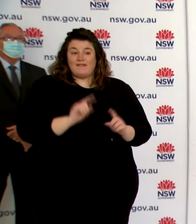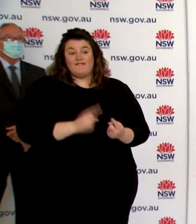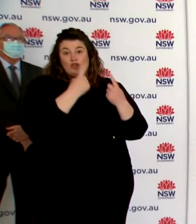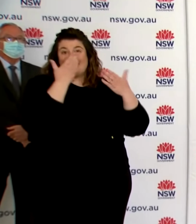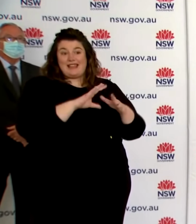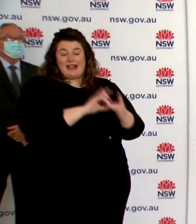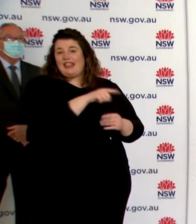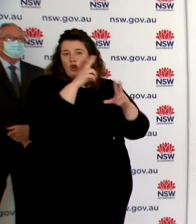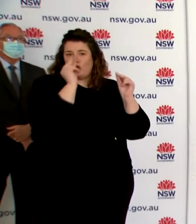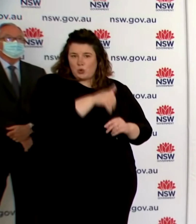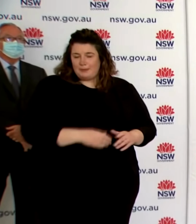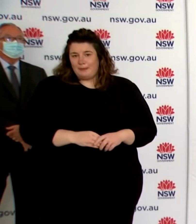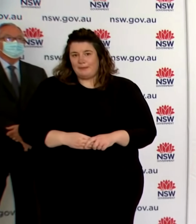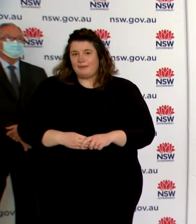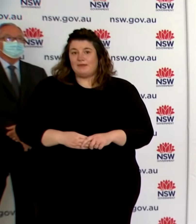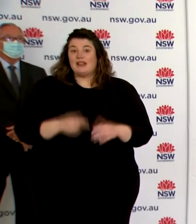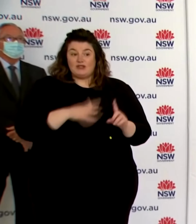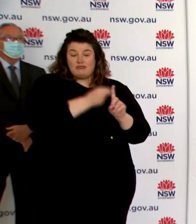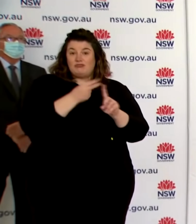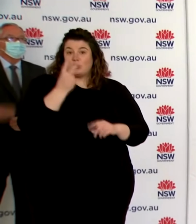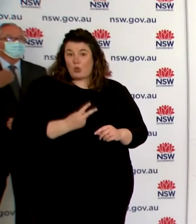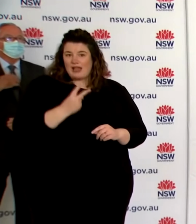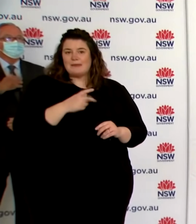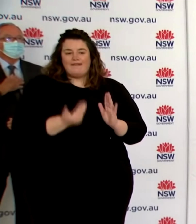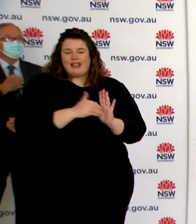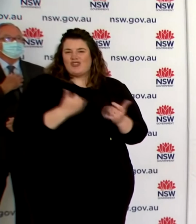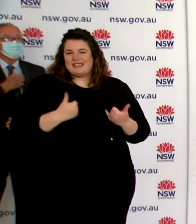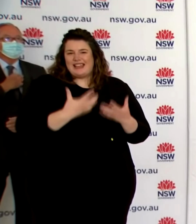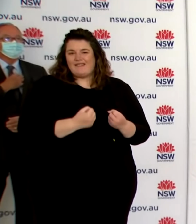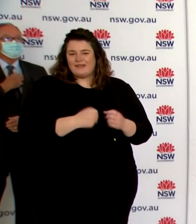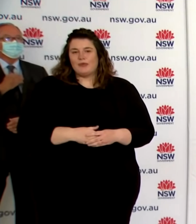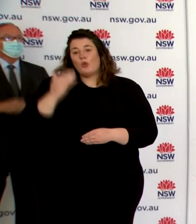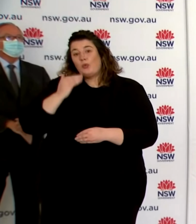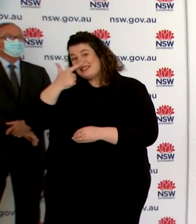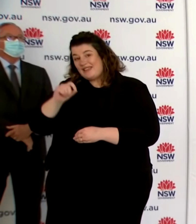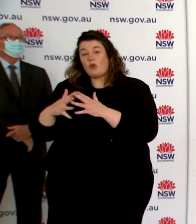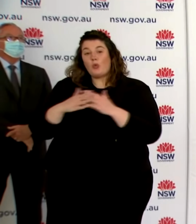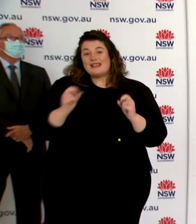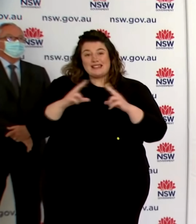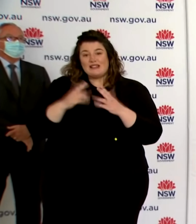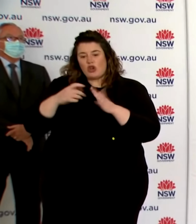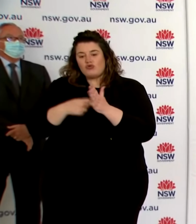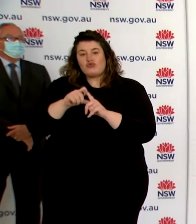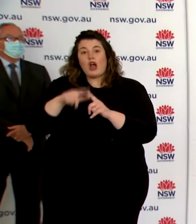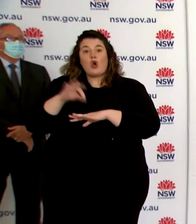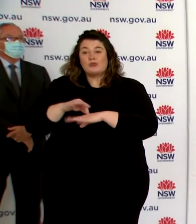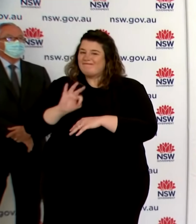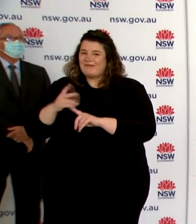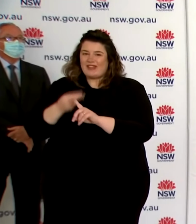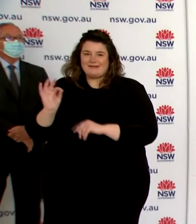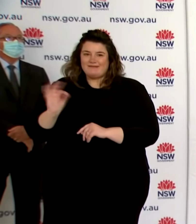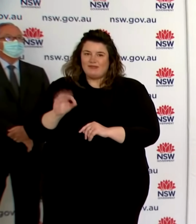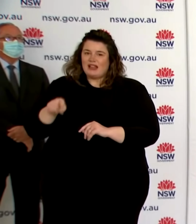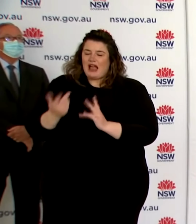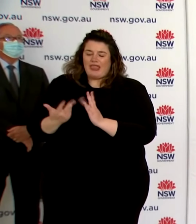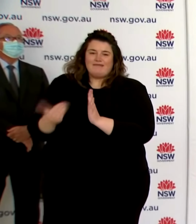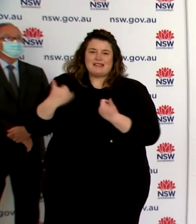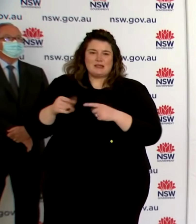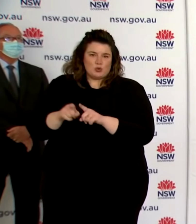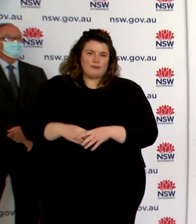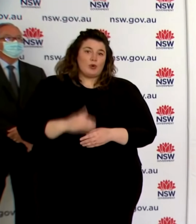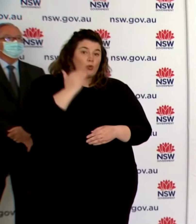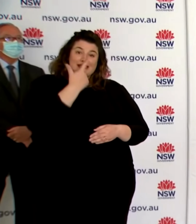first death associated with this outbreak. He had received 2 doses of the COVID vaccine but had serious underlying health conditions. There was a woman in her 70s from Western Sydney, died at Ryde Hospital. She was not vaccinated and also had serious underlying health